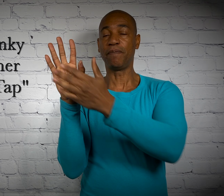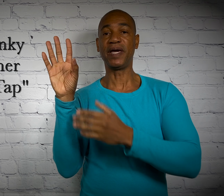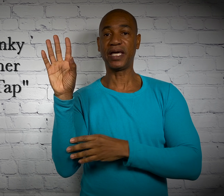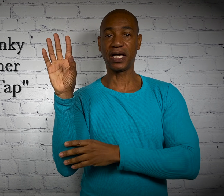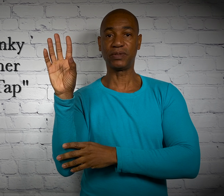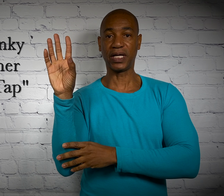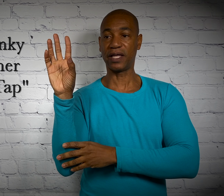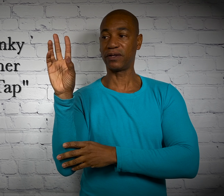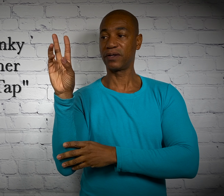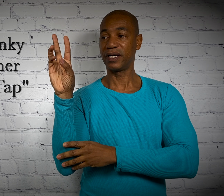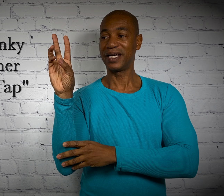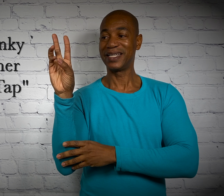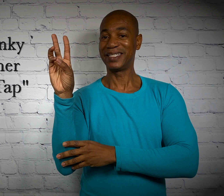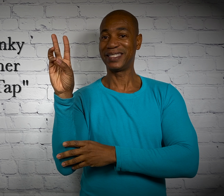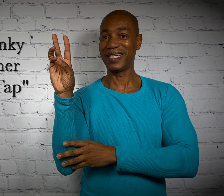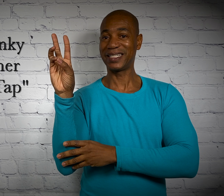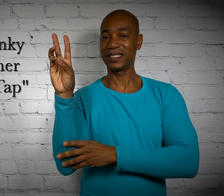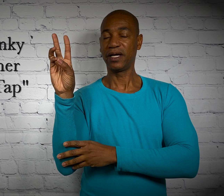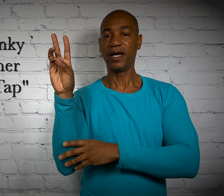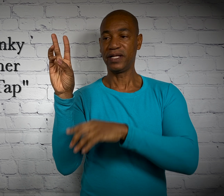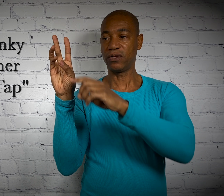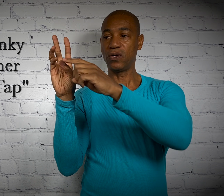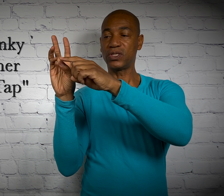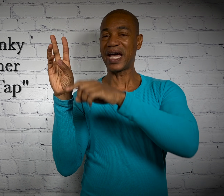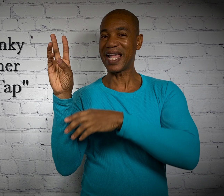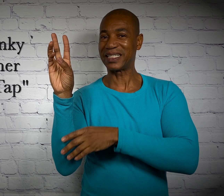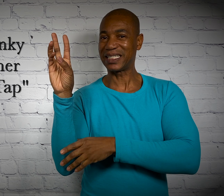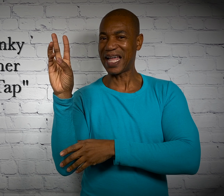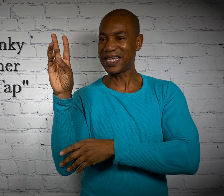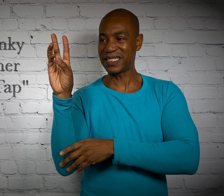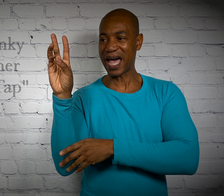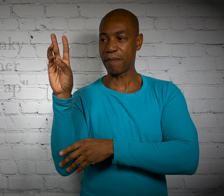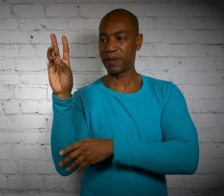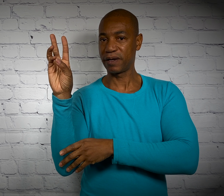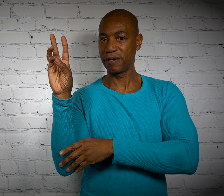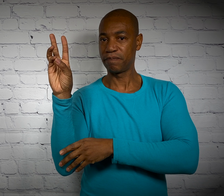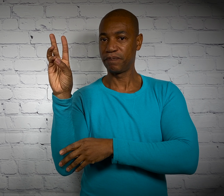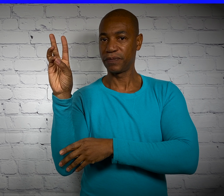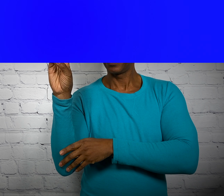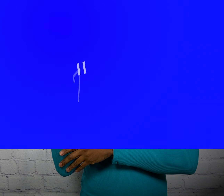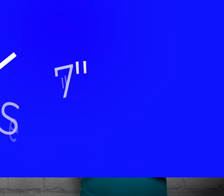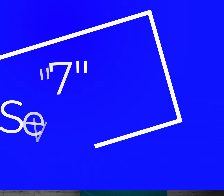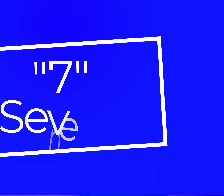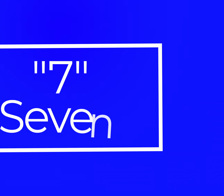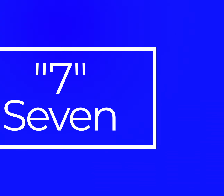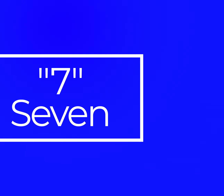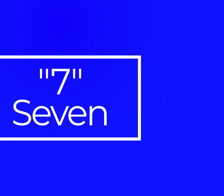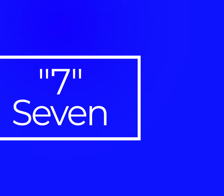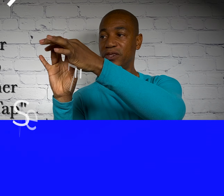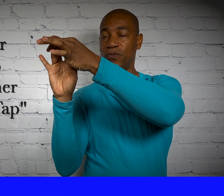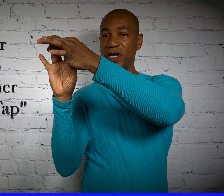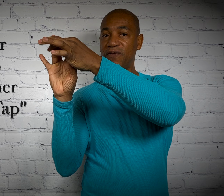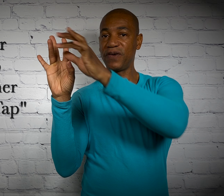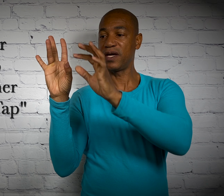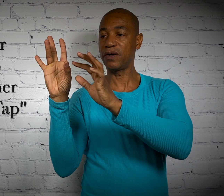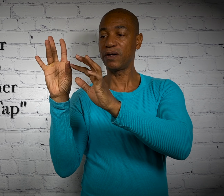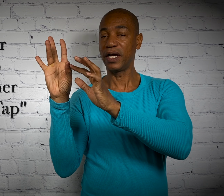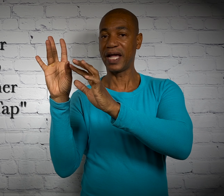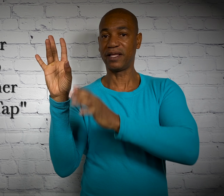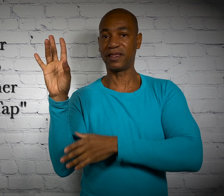pinky comes together. 6. Now notice I had a slight tap. For 7, the ring finger and the thumb